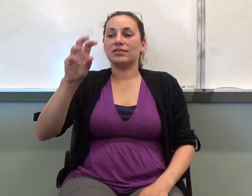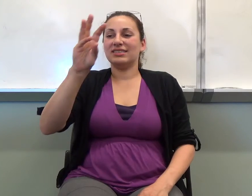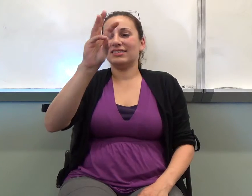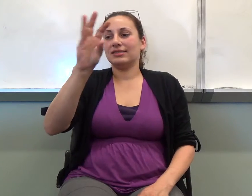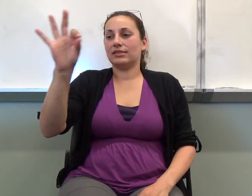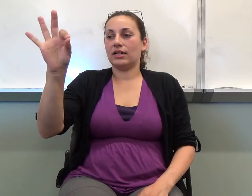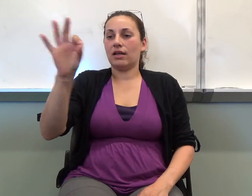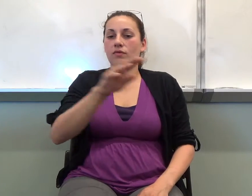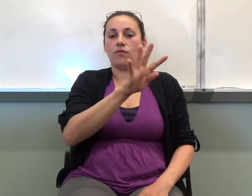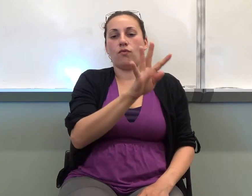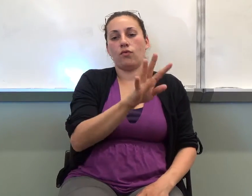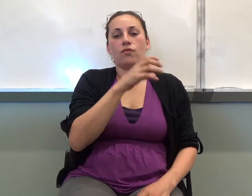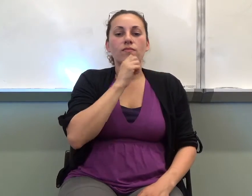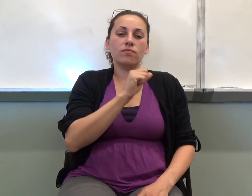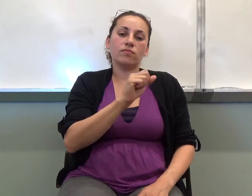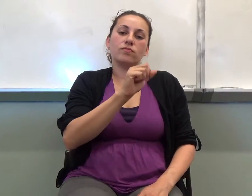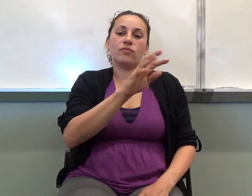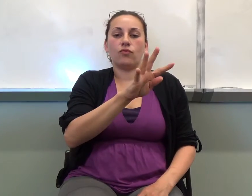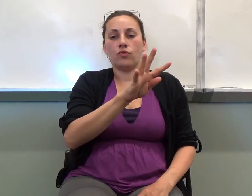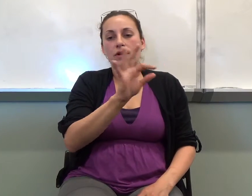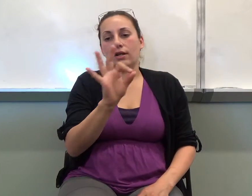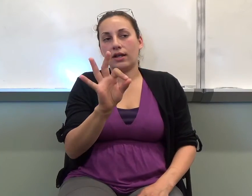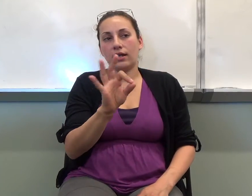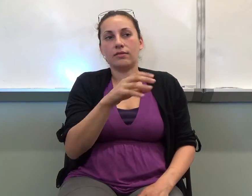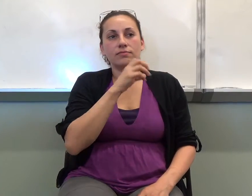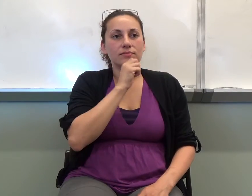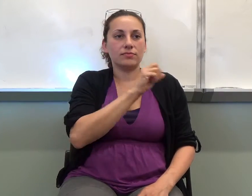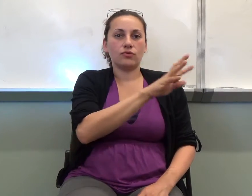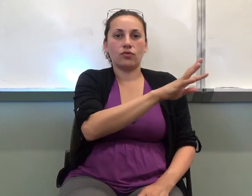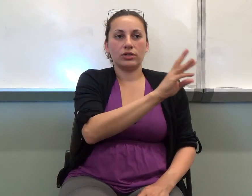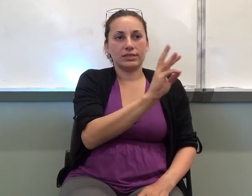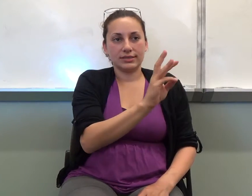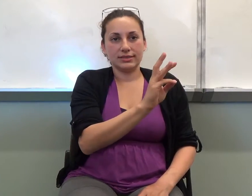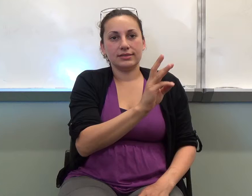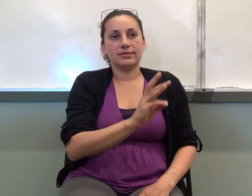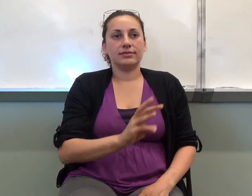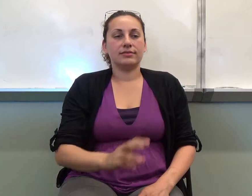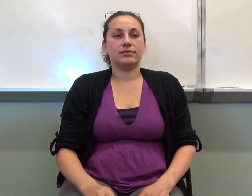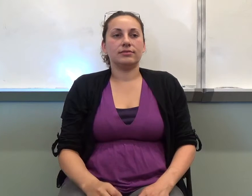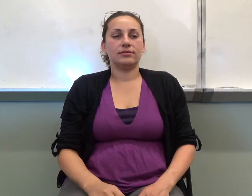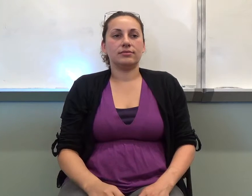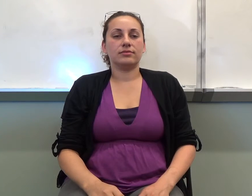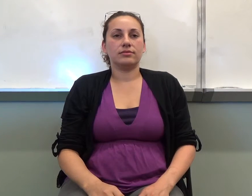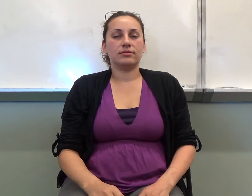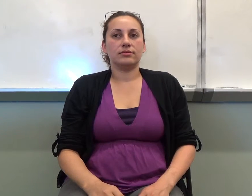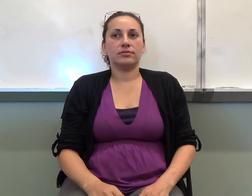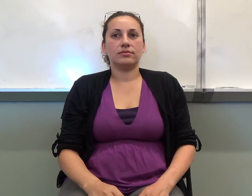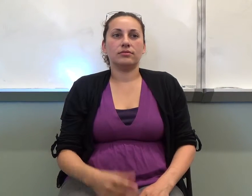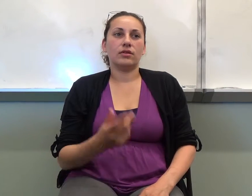There's a 46. You know, we're going from, there's a couple 46s as a matter of fact.